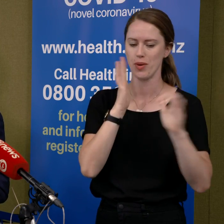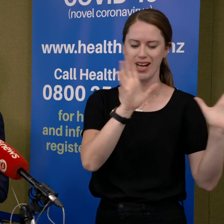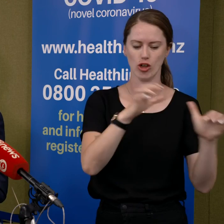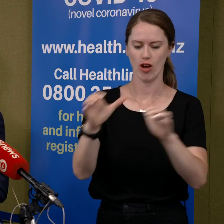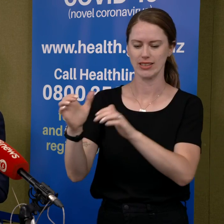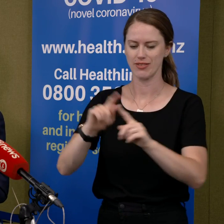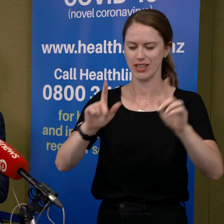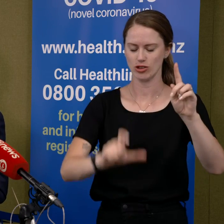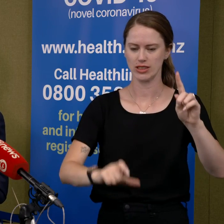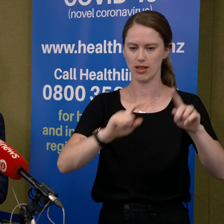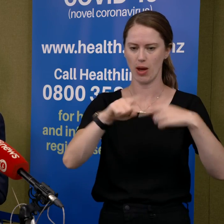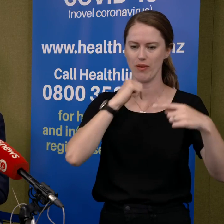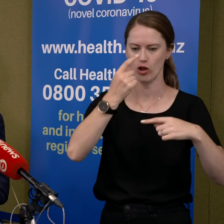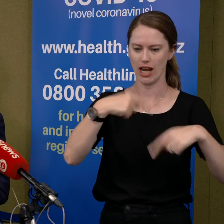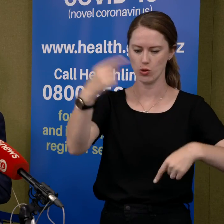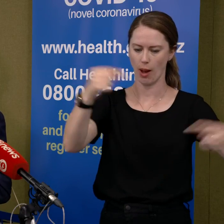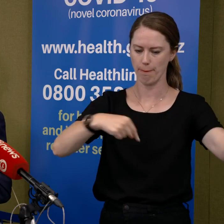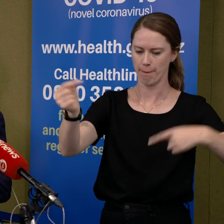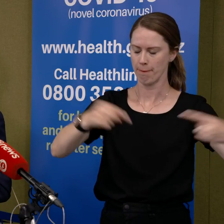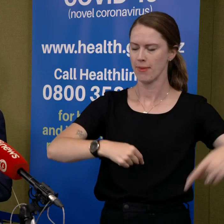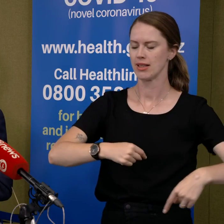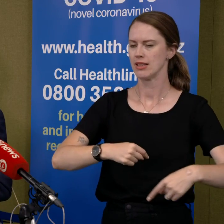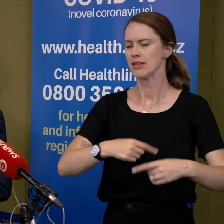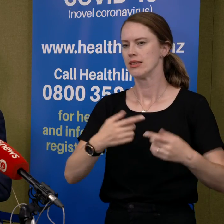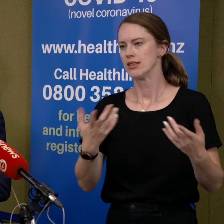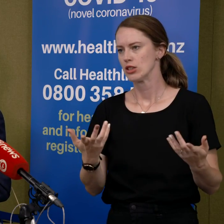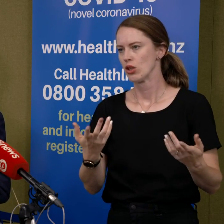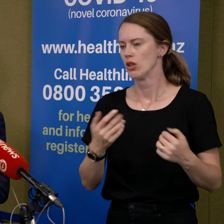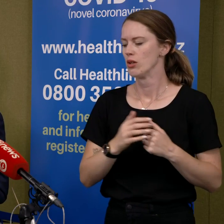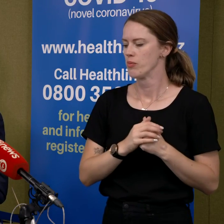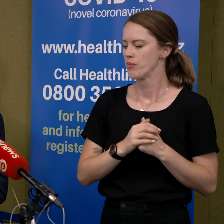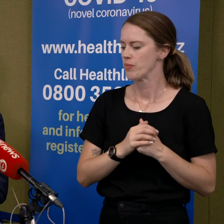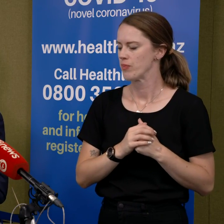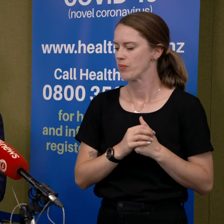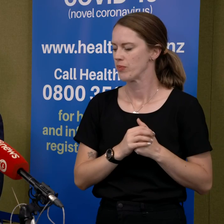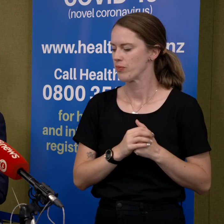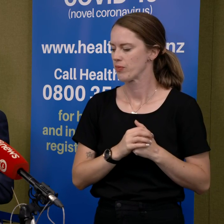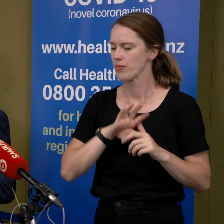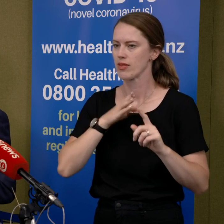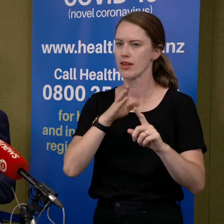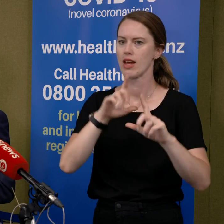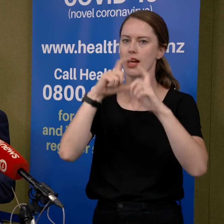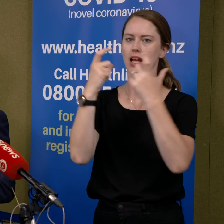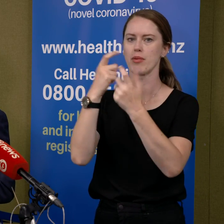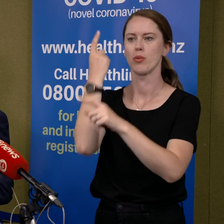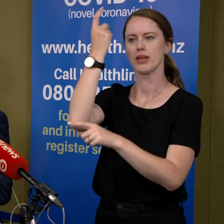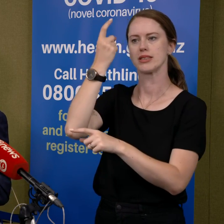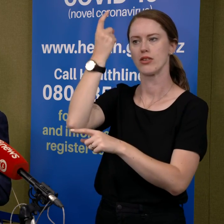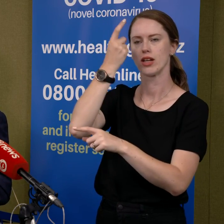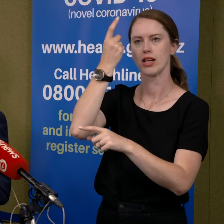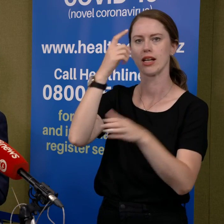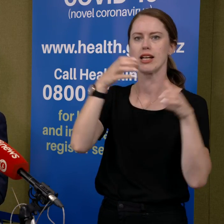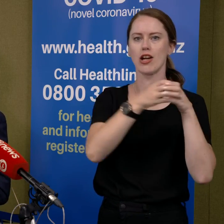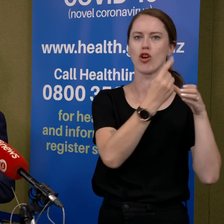categorisation in terms of possible exposure through travel. And in particular, Cabinet will be considering those